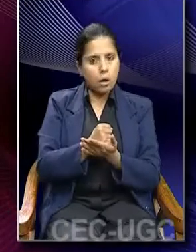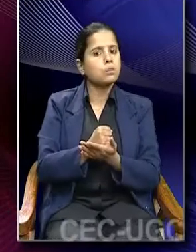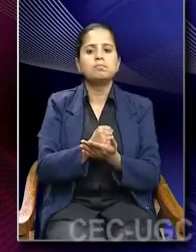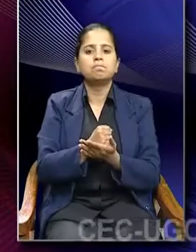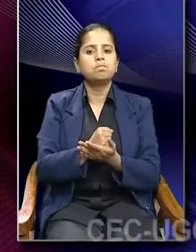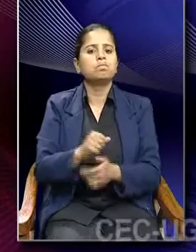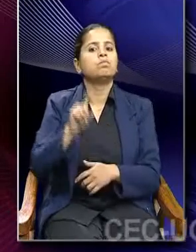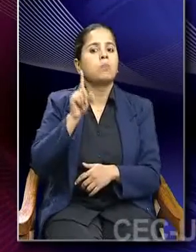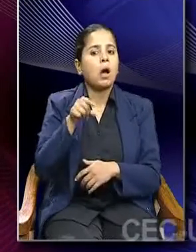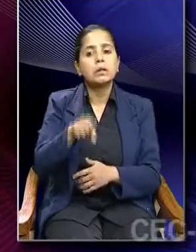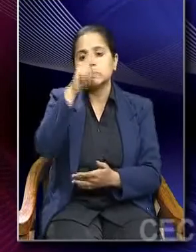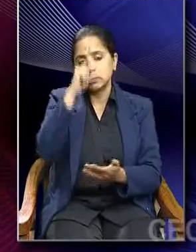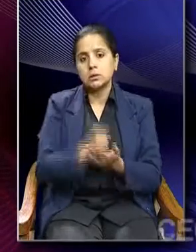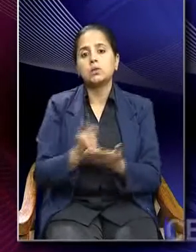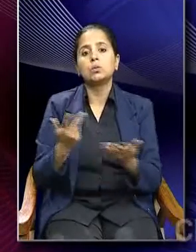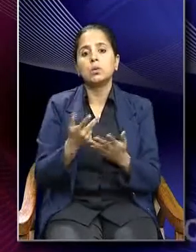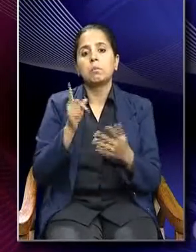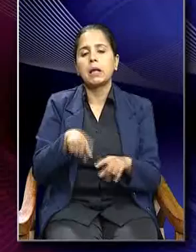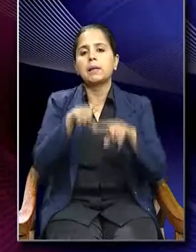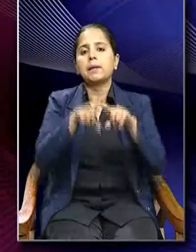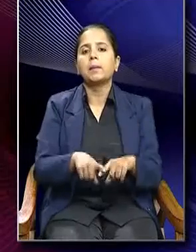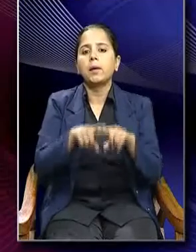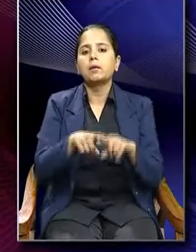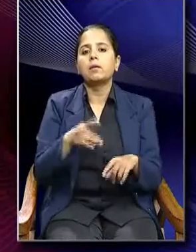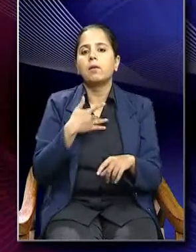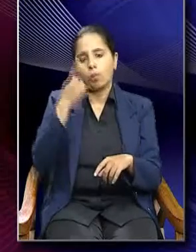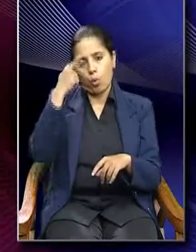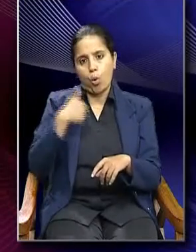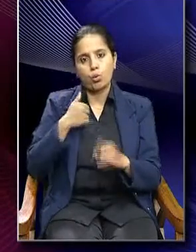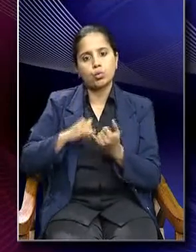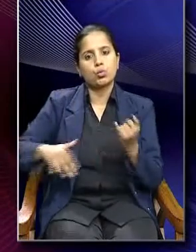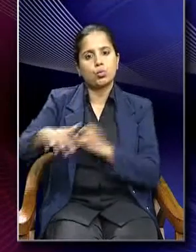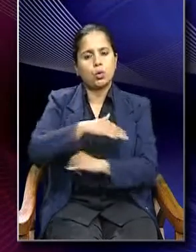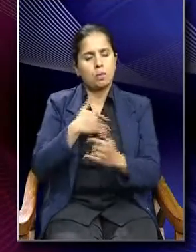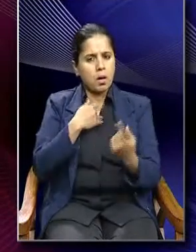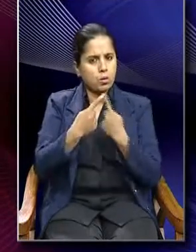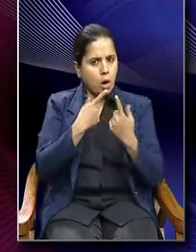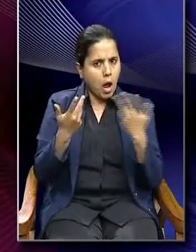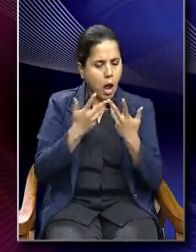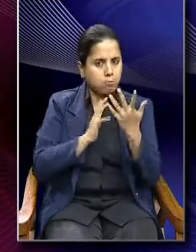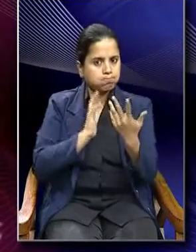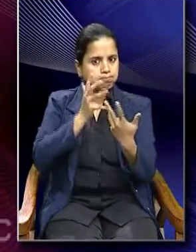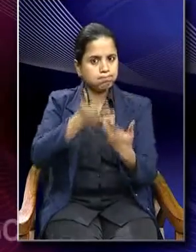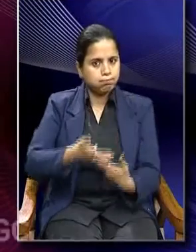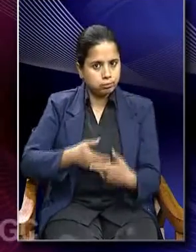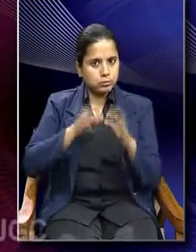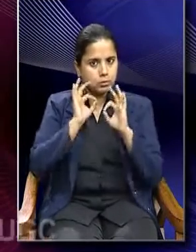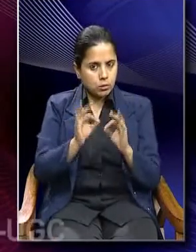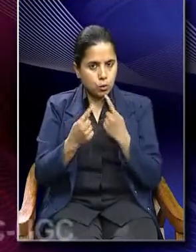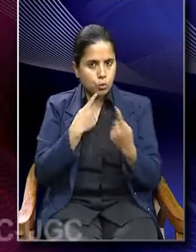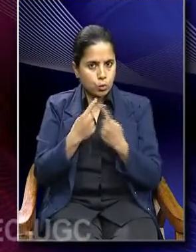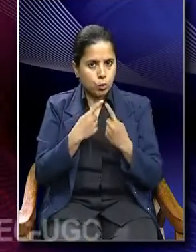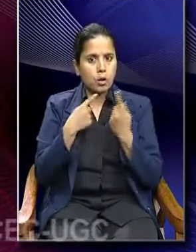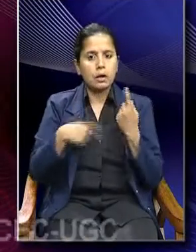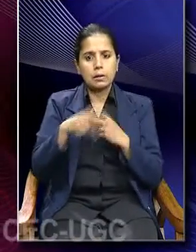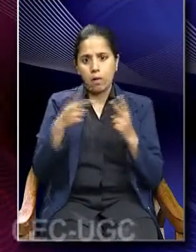but that decision is dependent on my socialization, on my interaction with